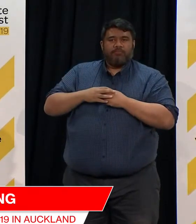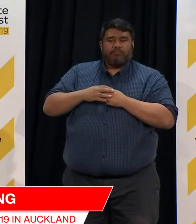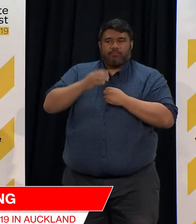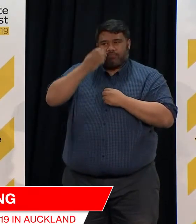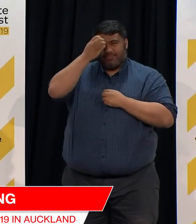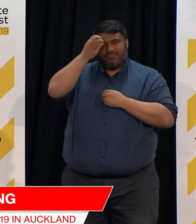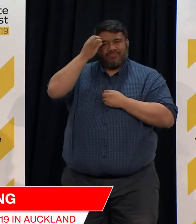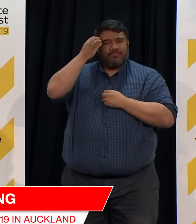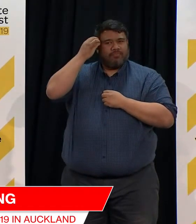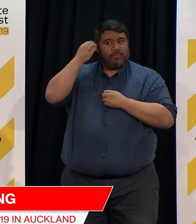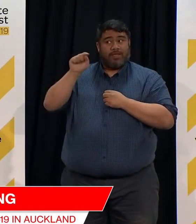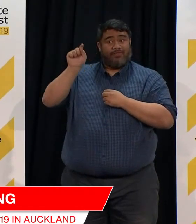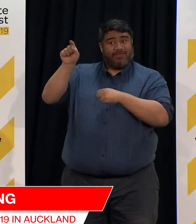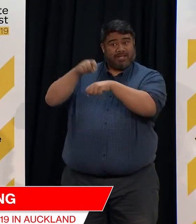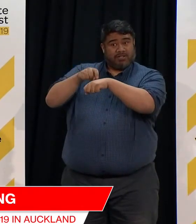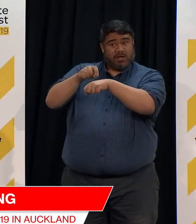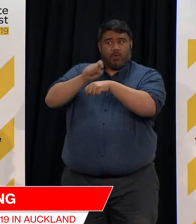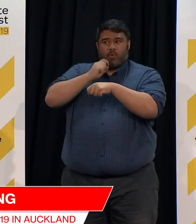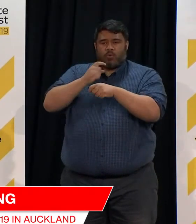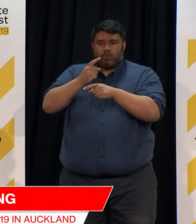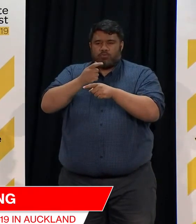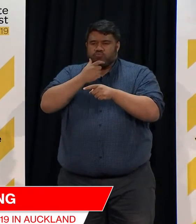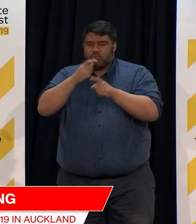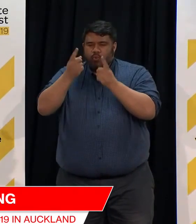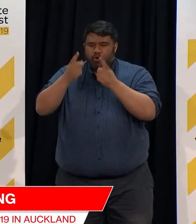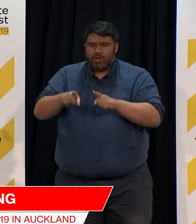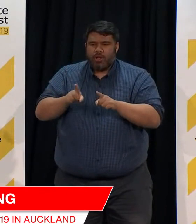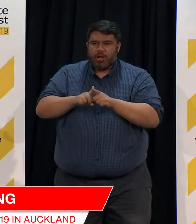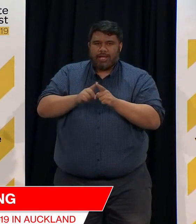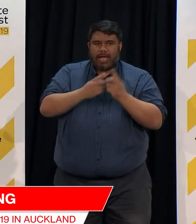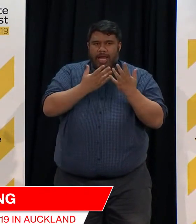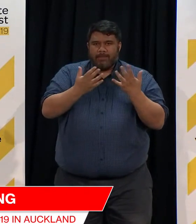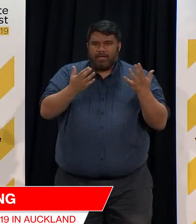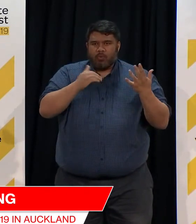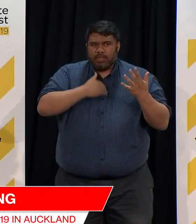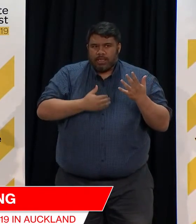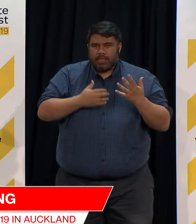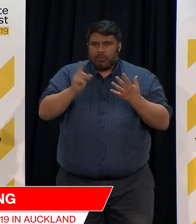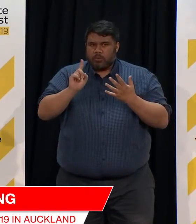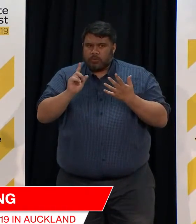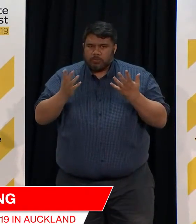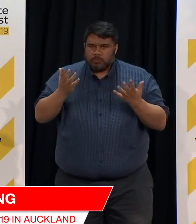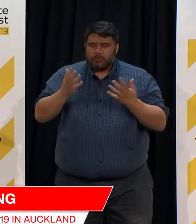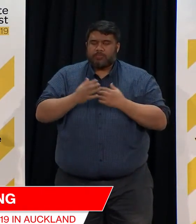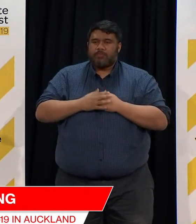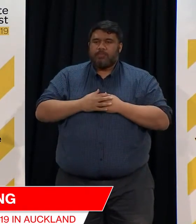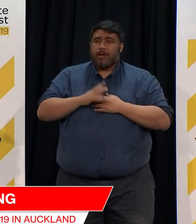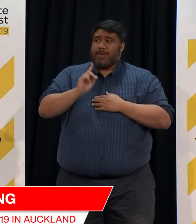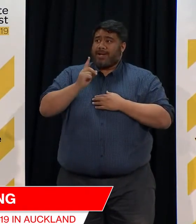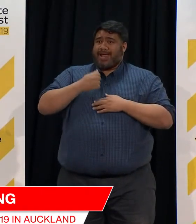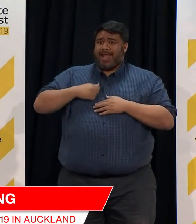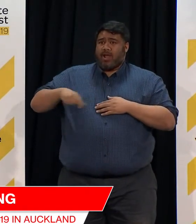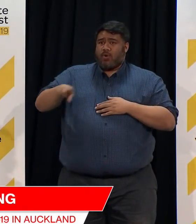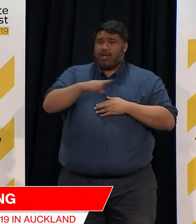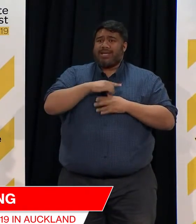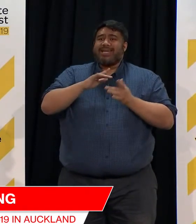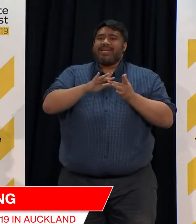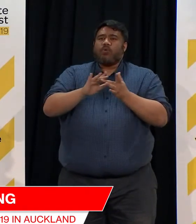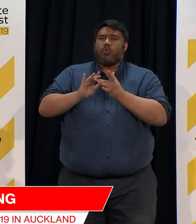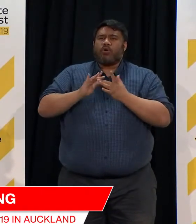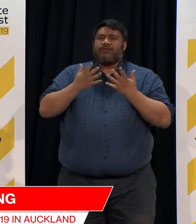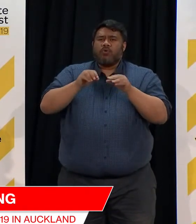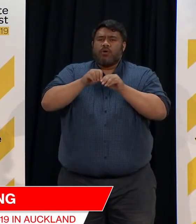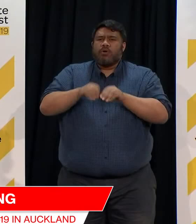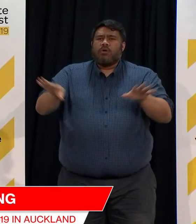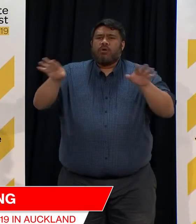decision-making process is where we factor in all of the logistics and so on. But I can say that we've got a really good vaccination network now that we will be able